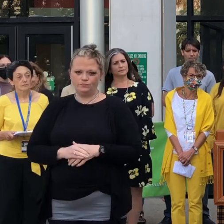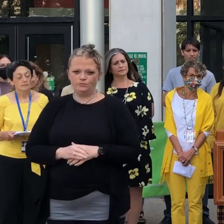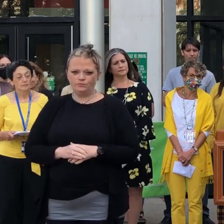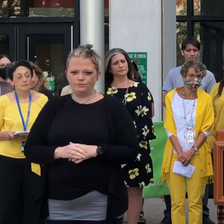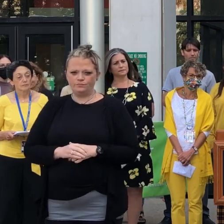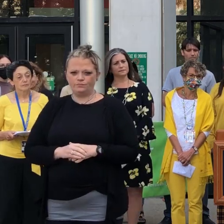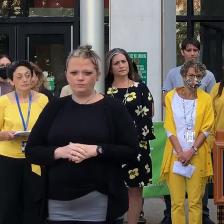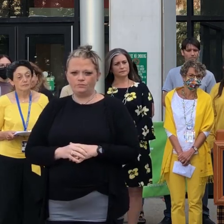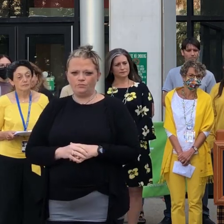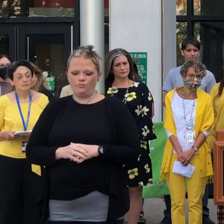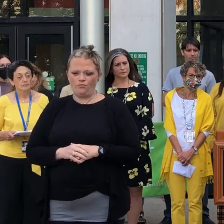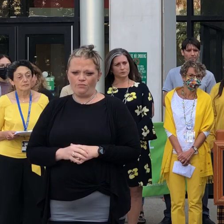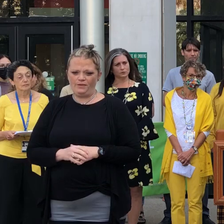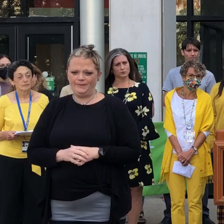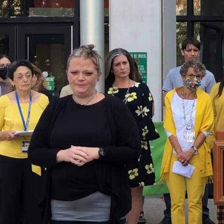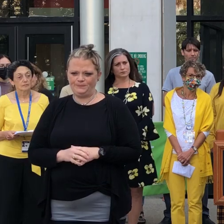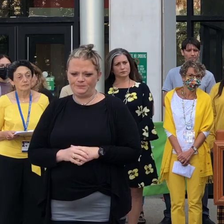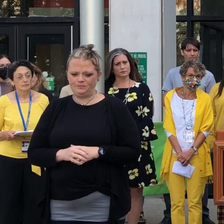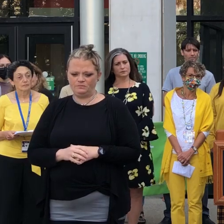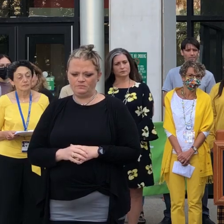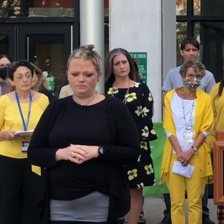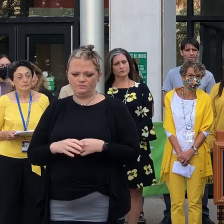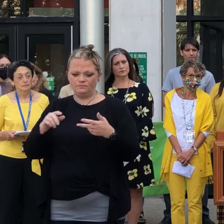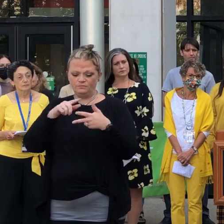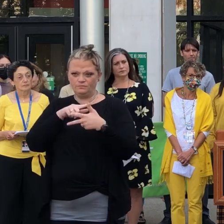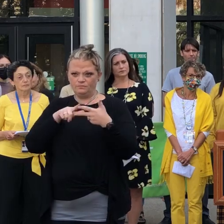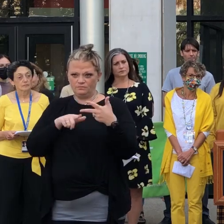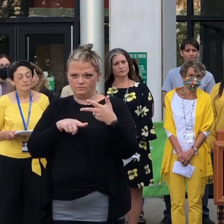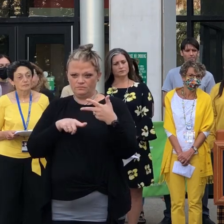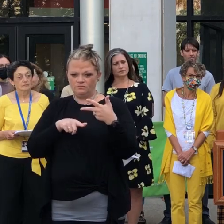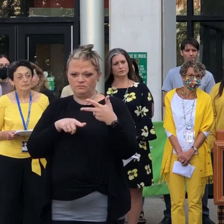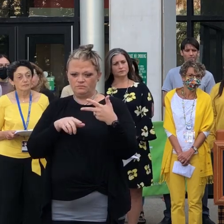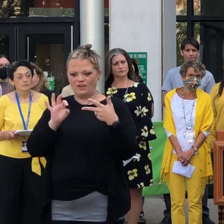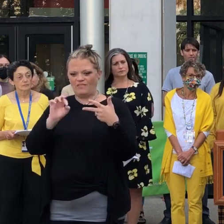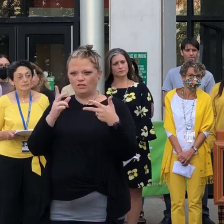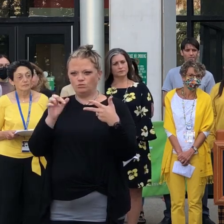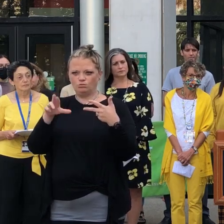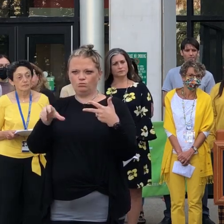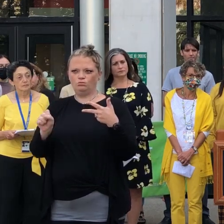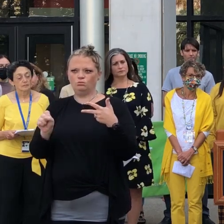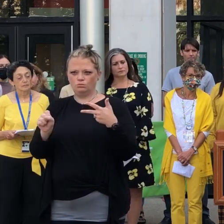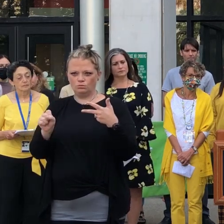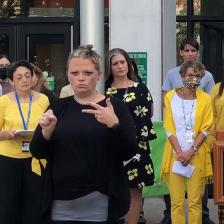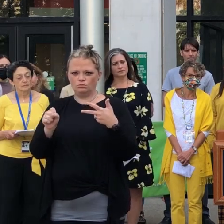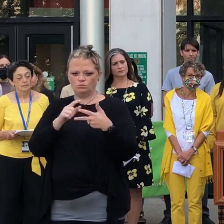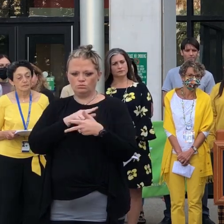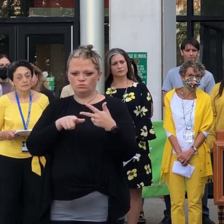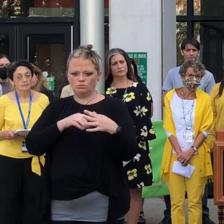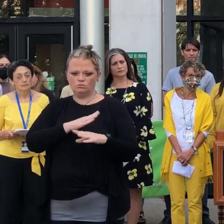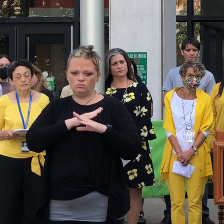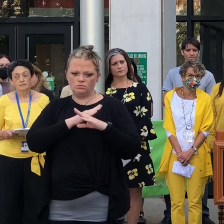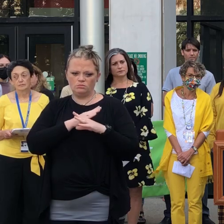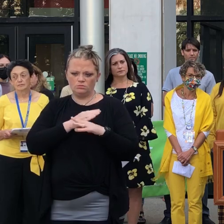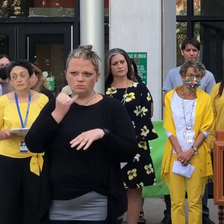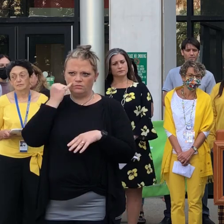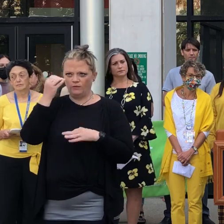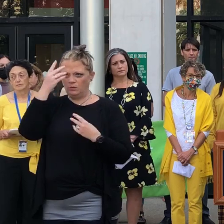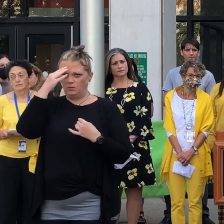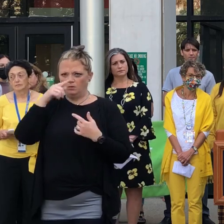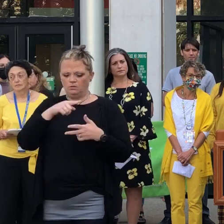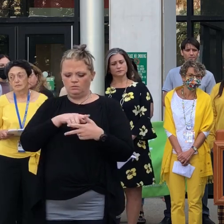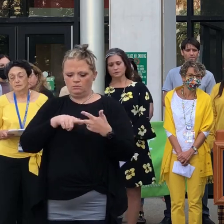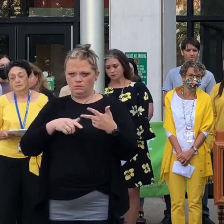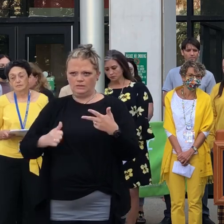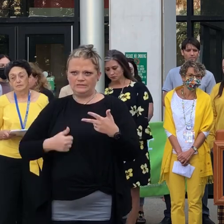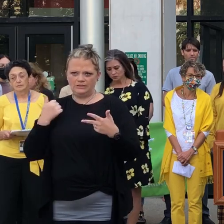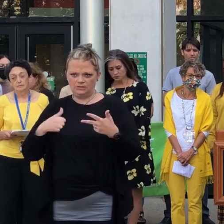There's three factors that are really protective factors that when people think about suicide, where these exist,